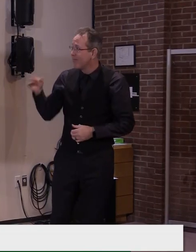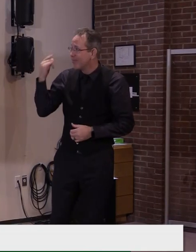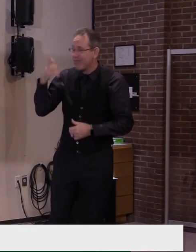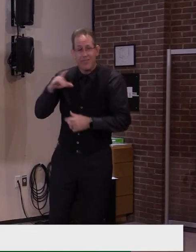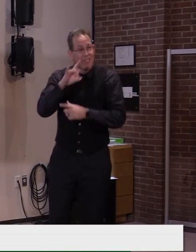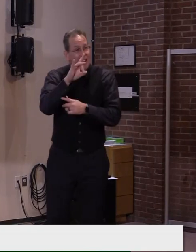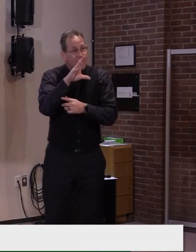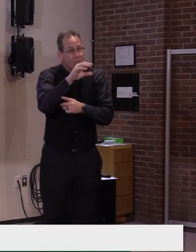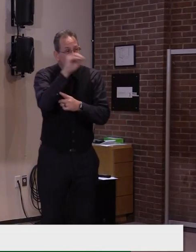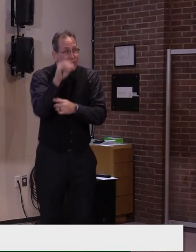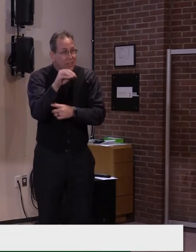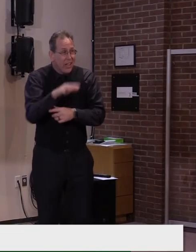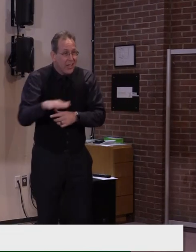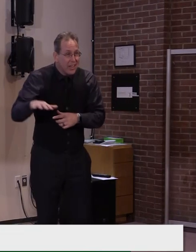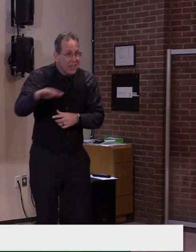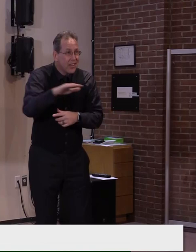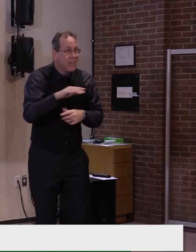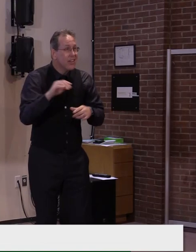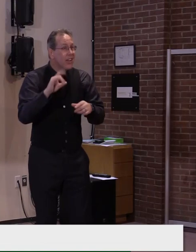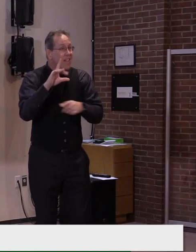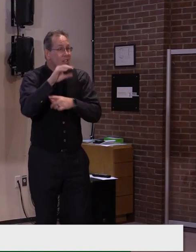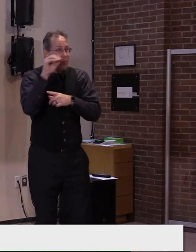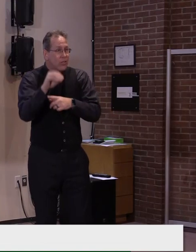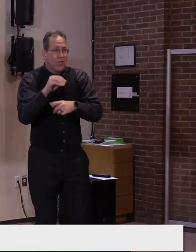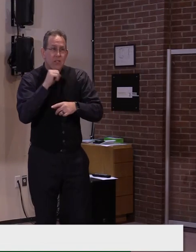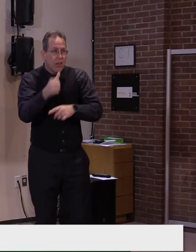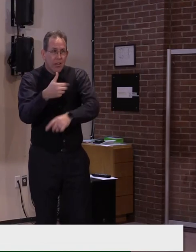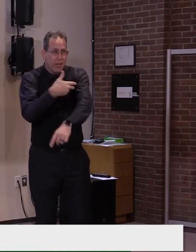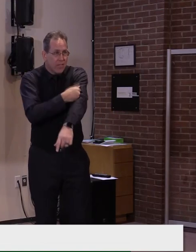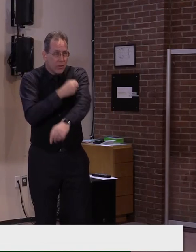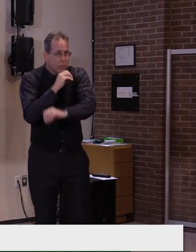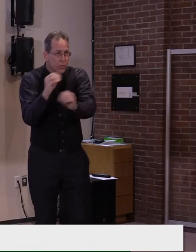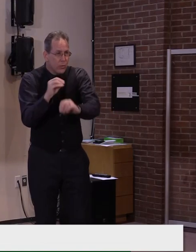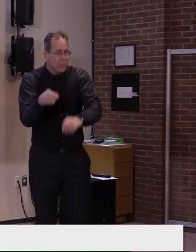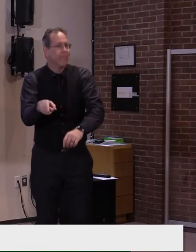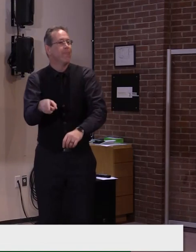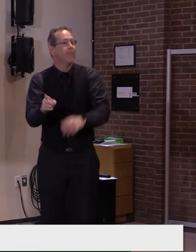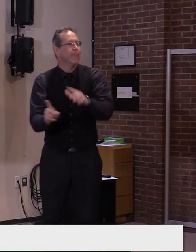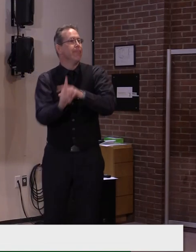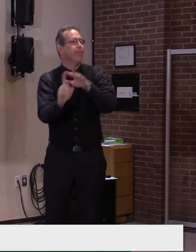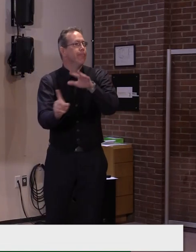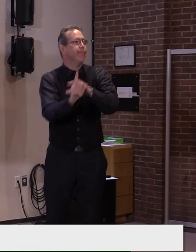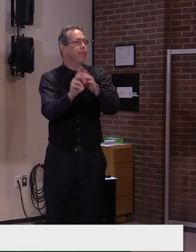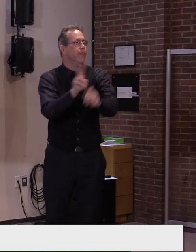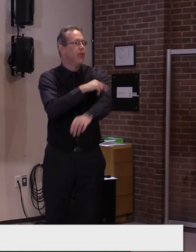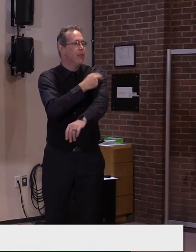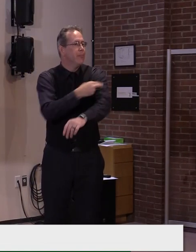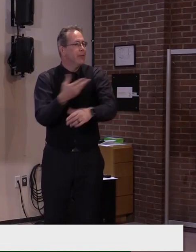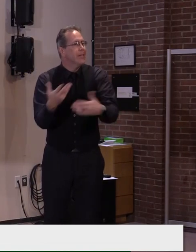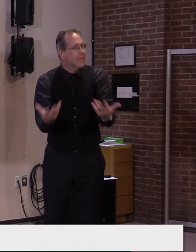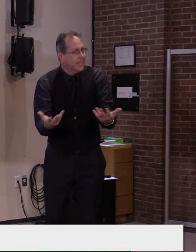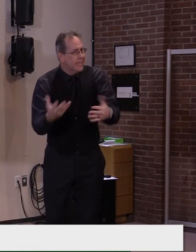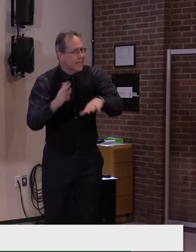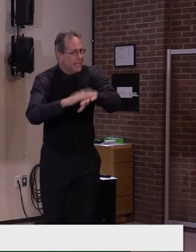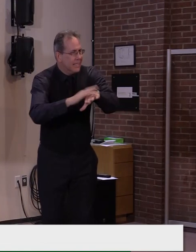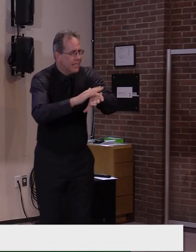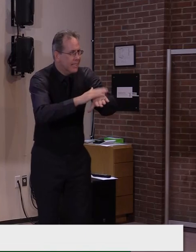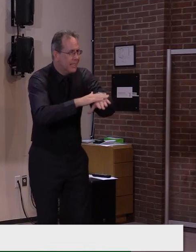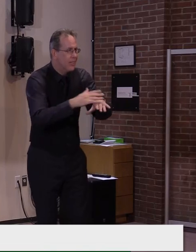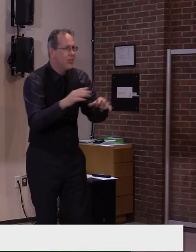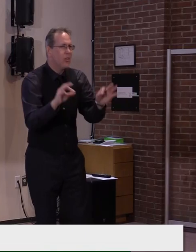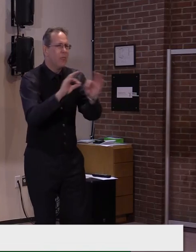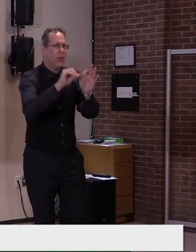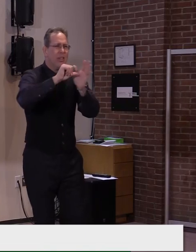over the last 7 days are unvaccinated. So the unvaccinated continue to make up the vast majority of